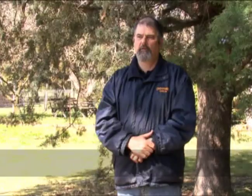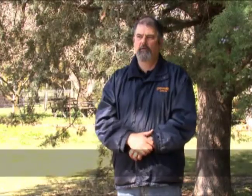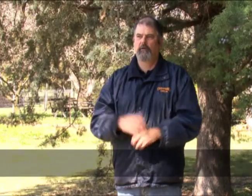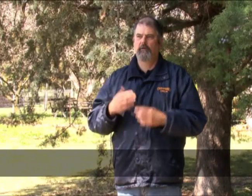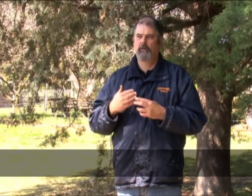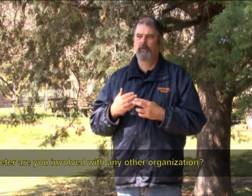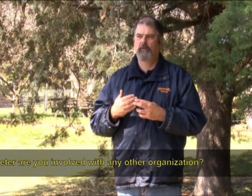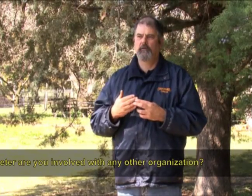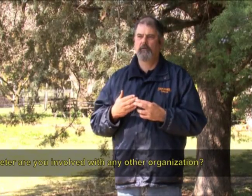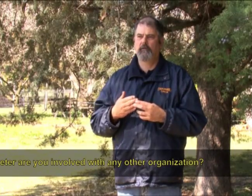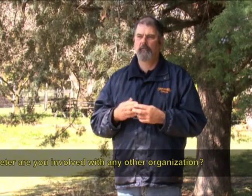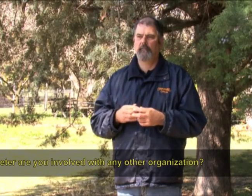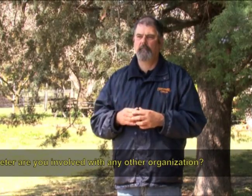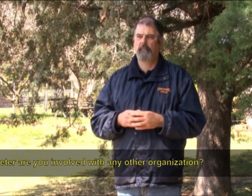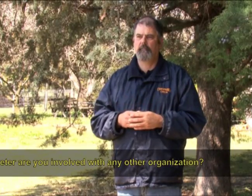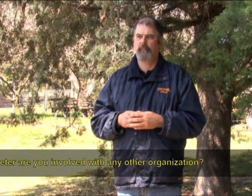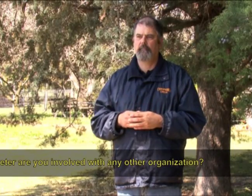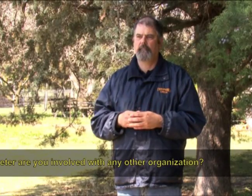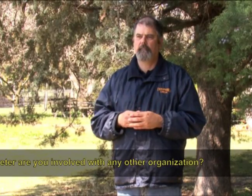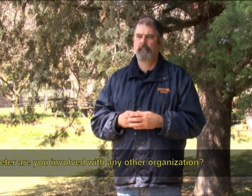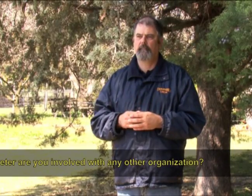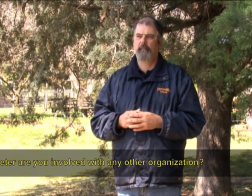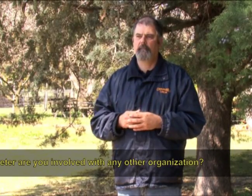Peter, are you involved in any other organisations?